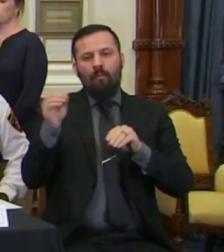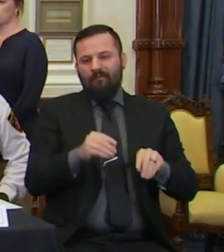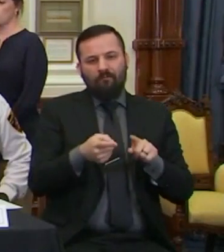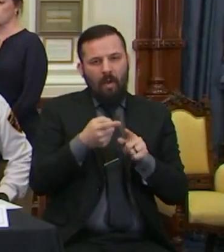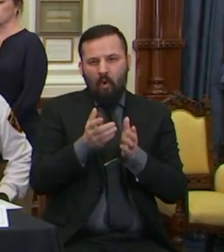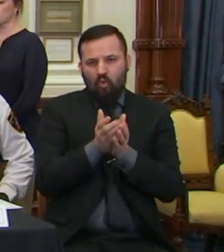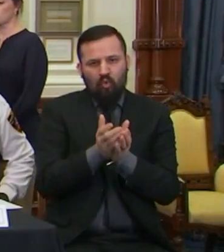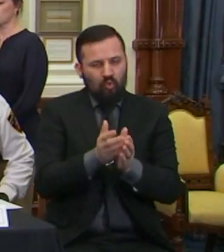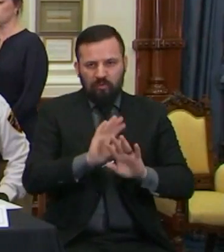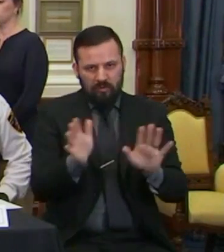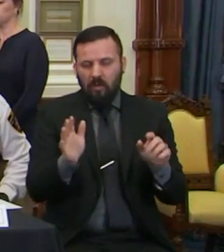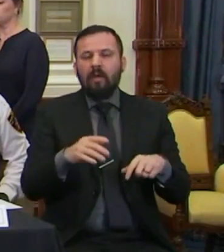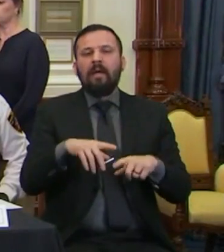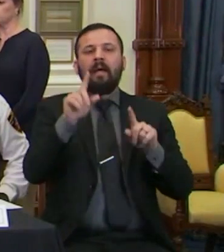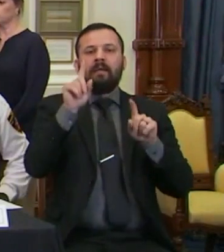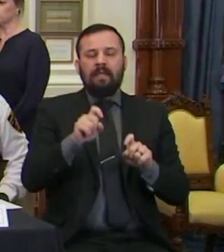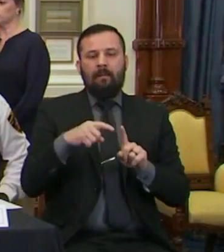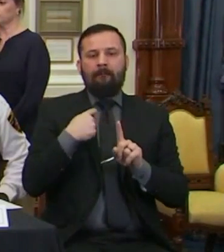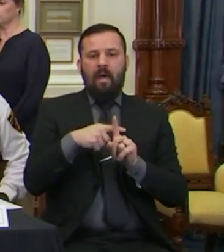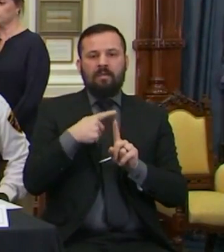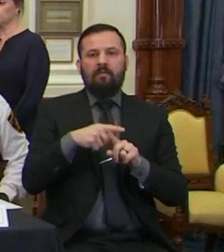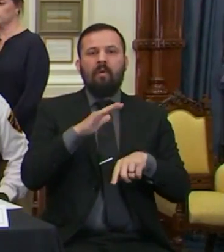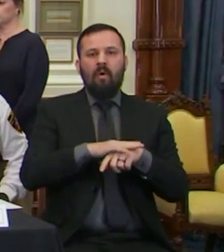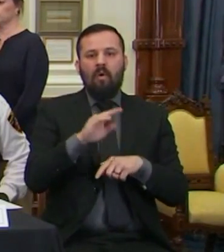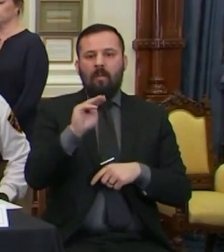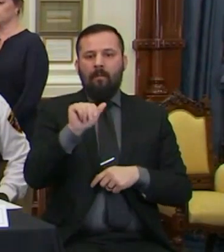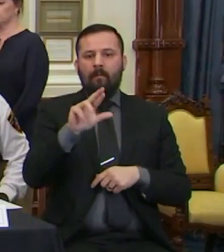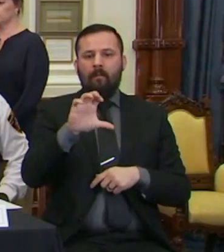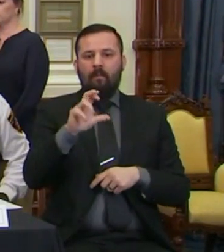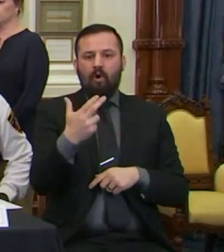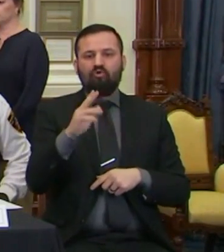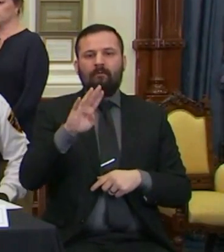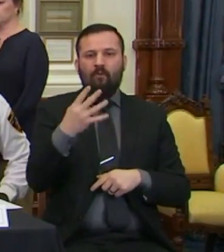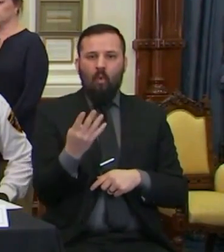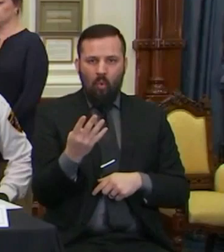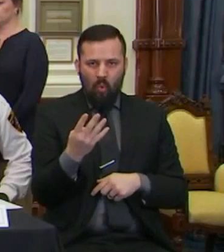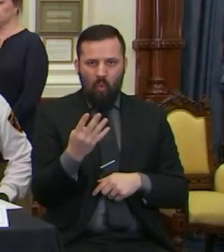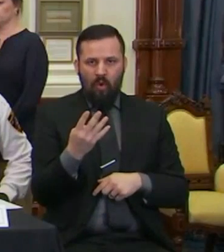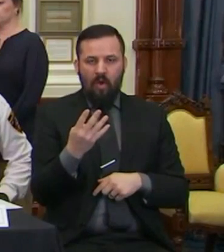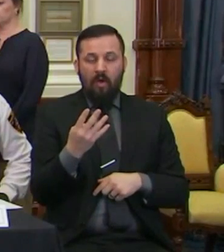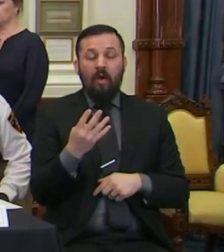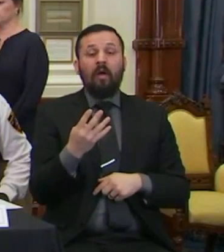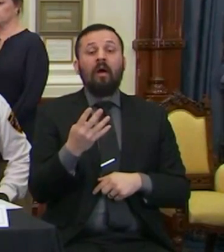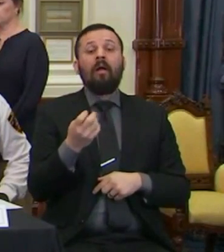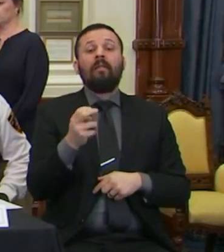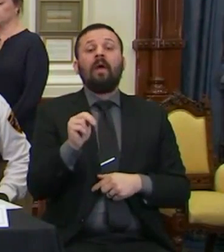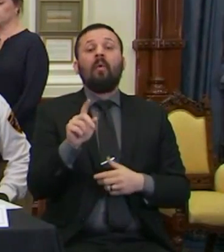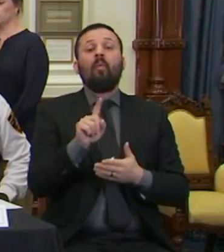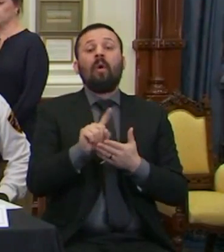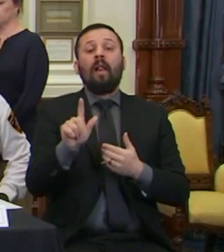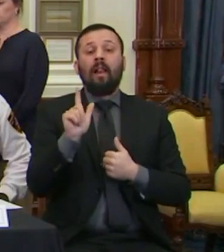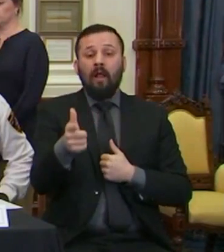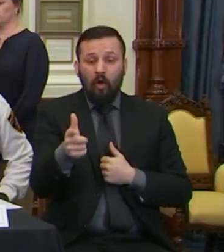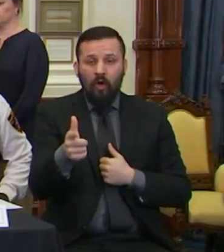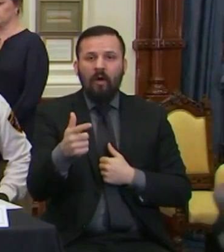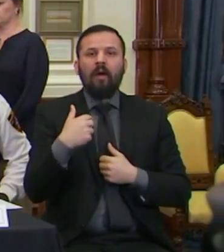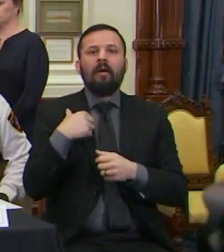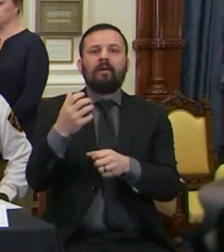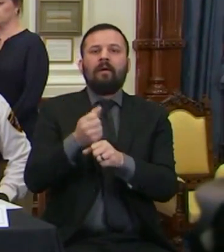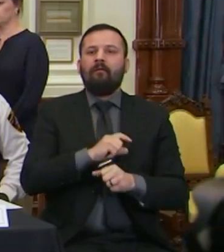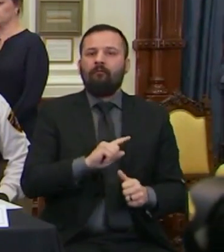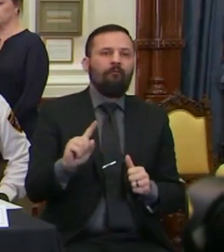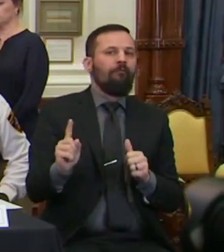cruise ships, tested positive on March the 4th. A week later, I received